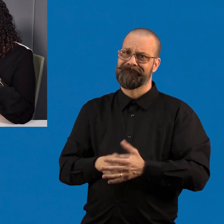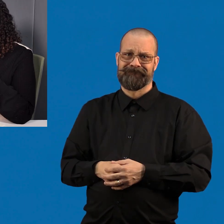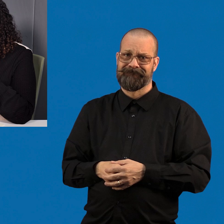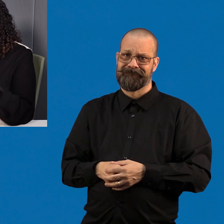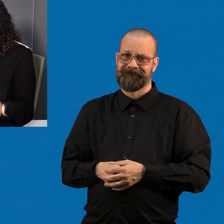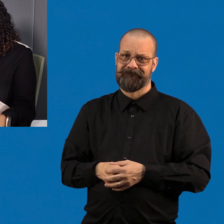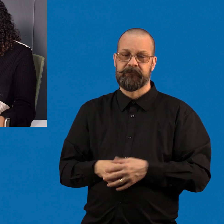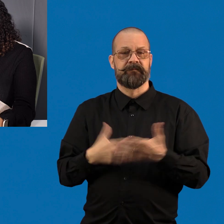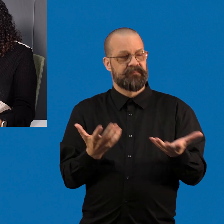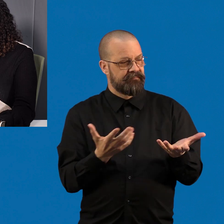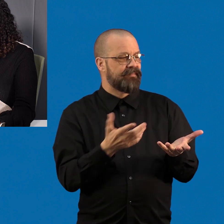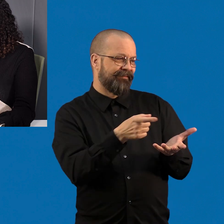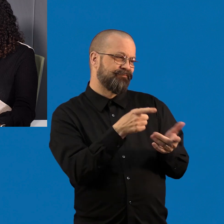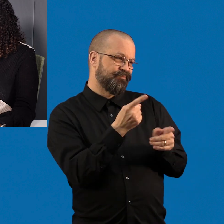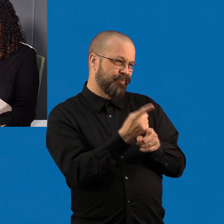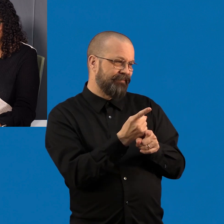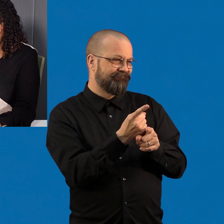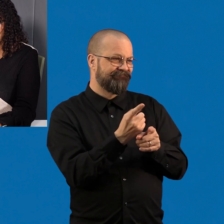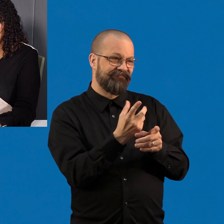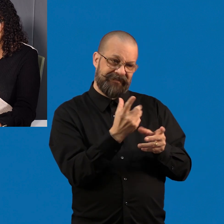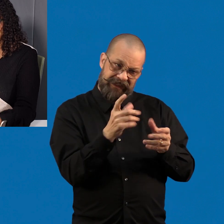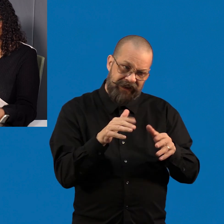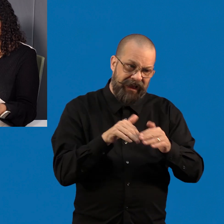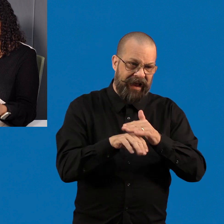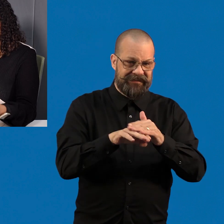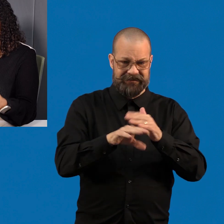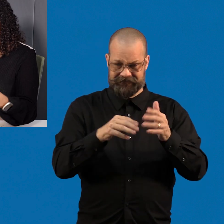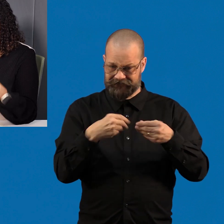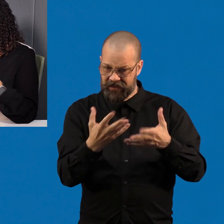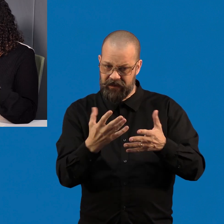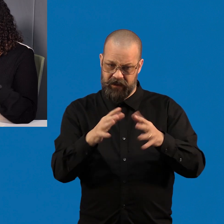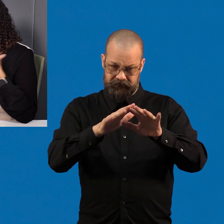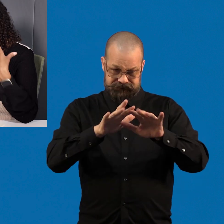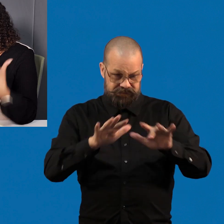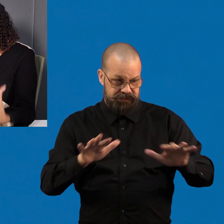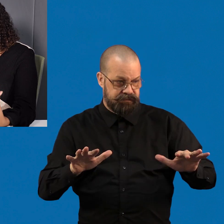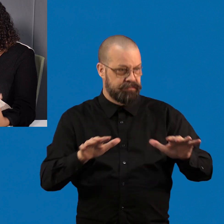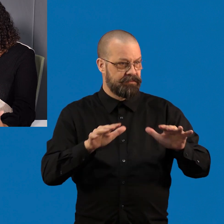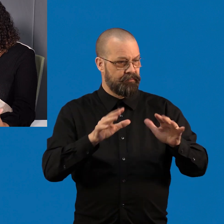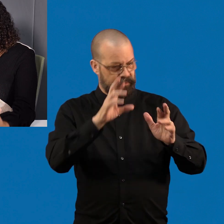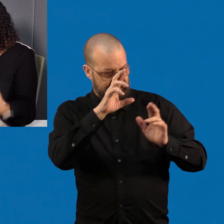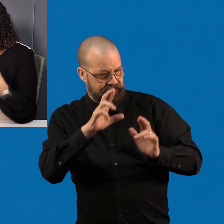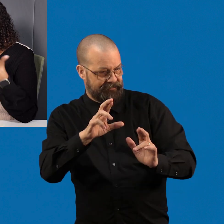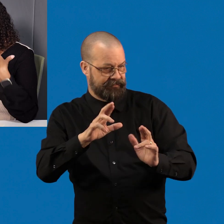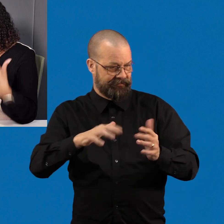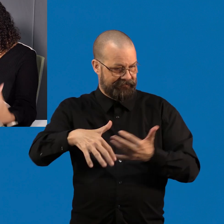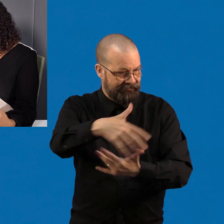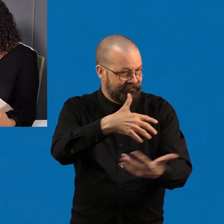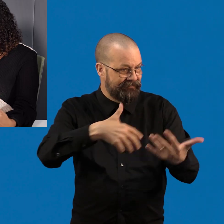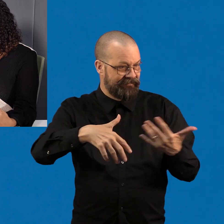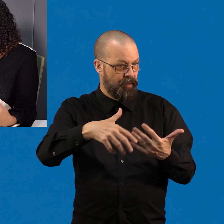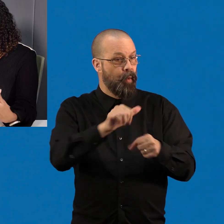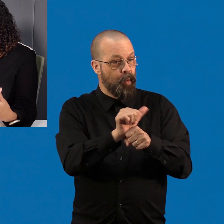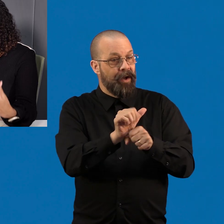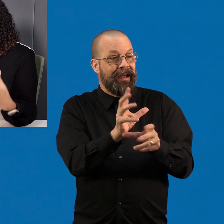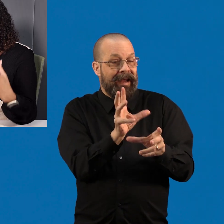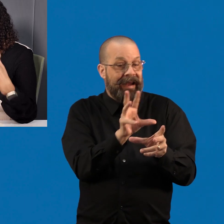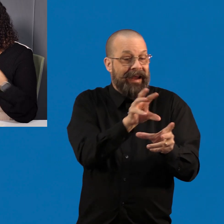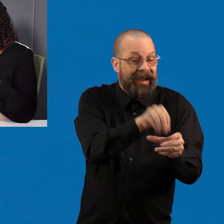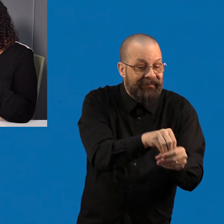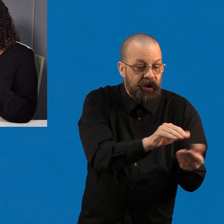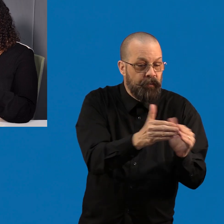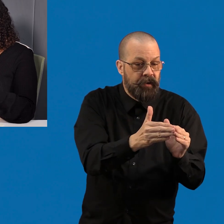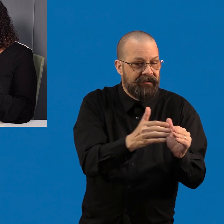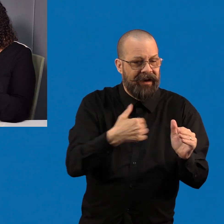respectful engagement with the communities. These are things we want to work on with you in the community,